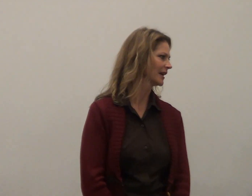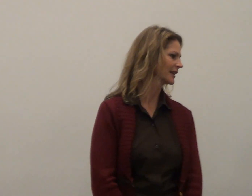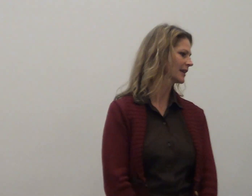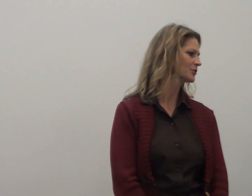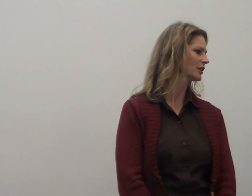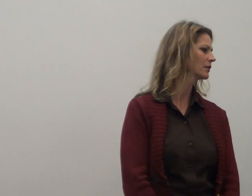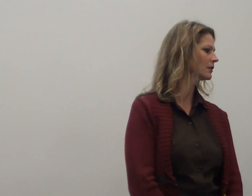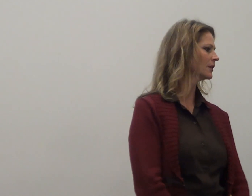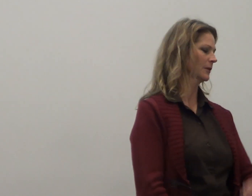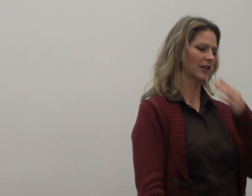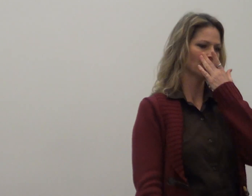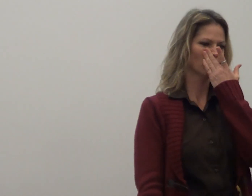It's captioned.